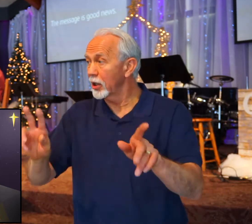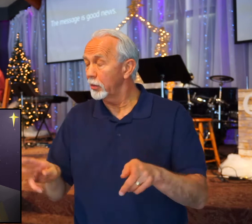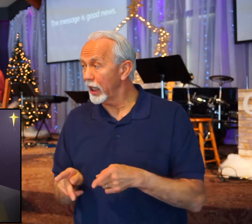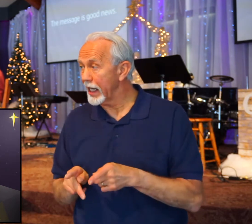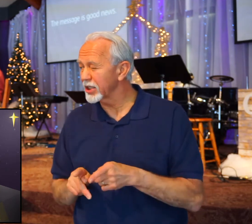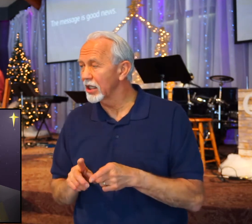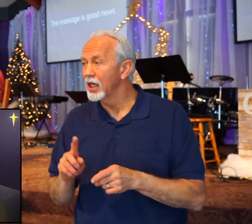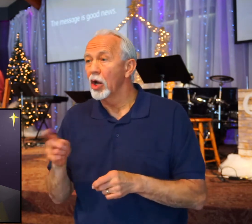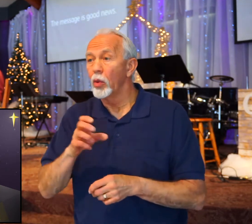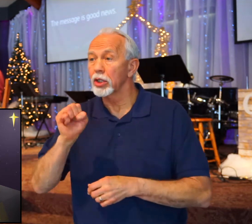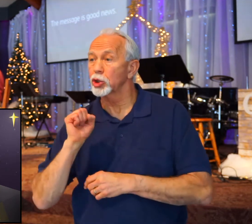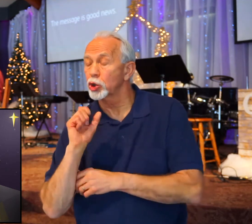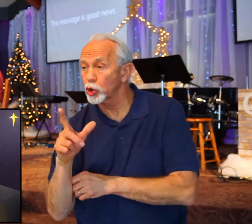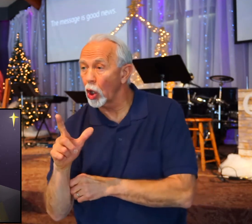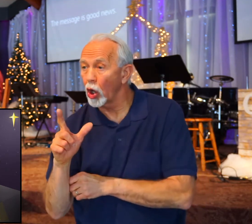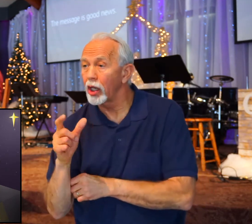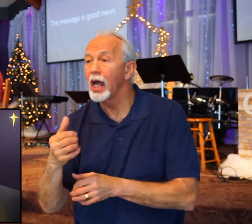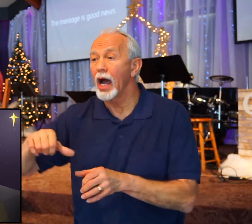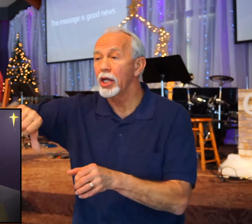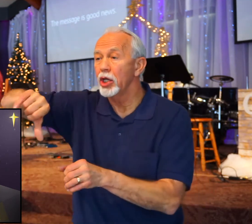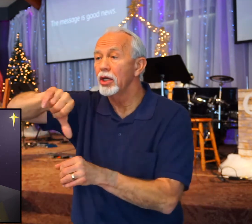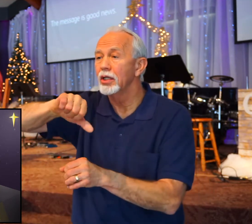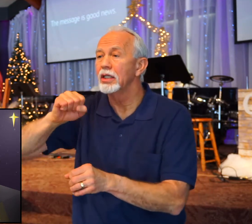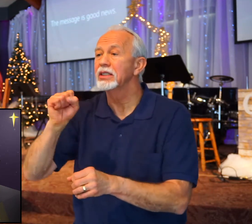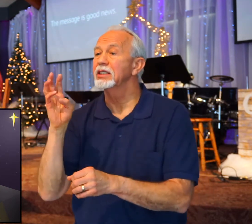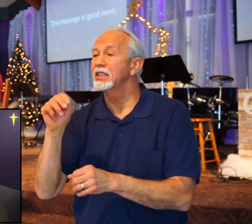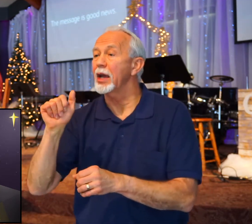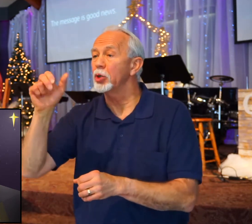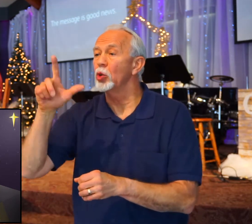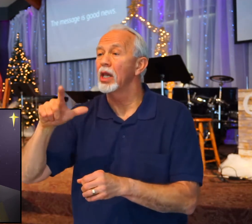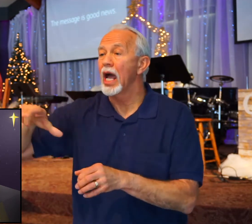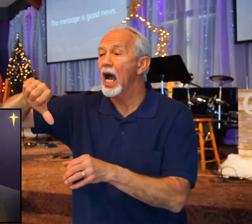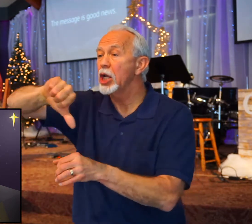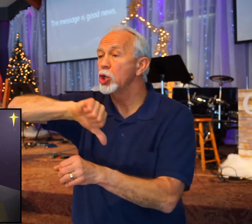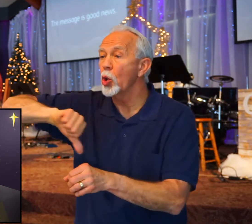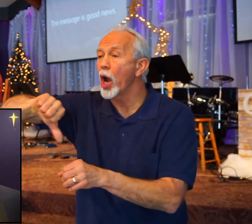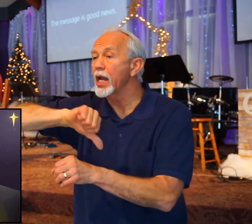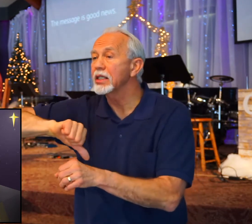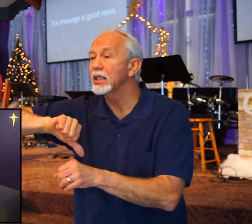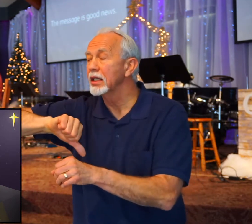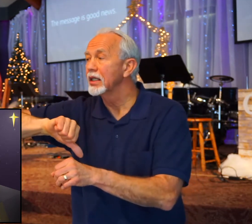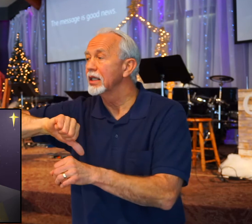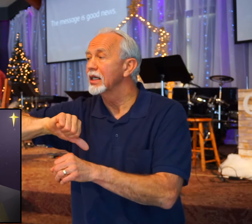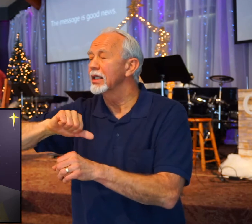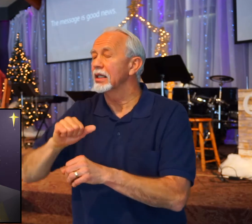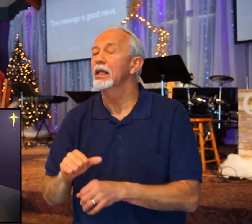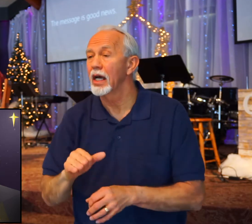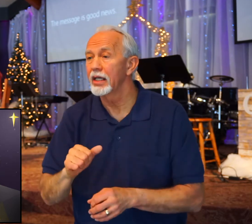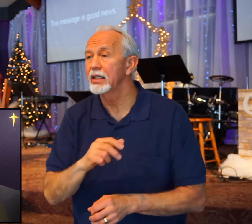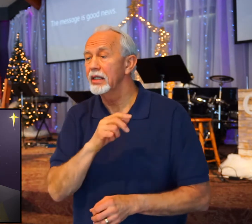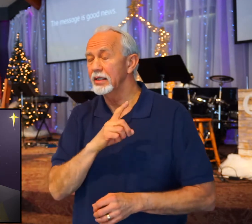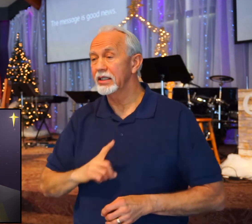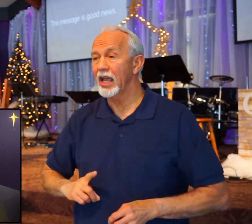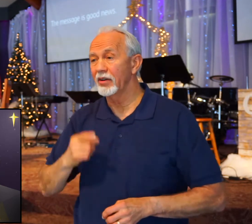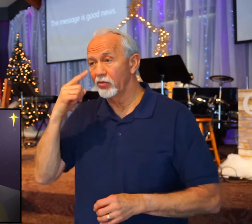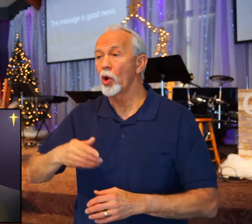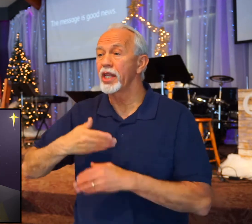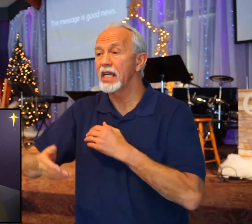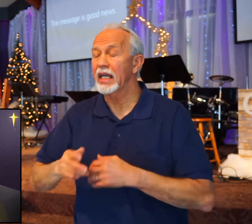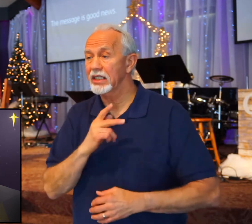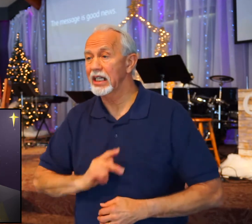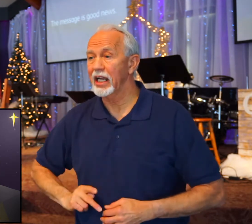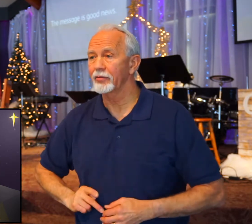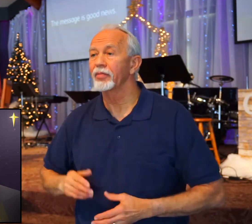where Saul anointed the next king of Israel. So today